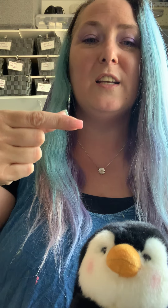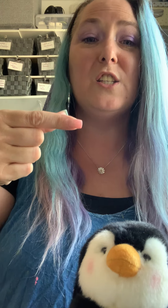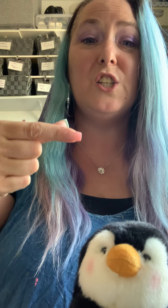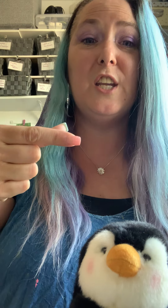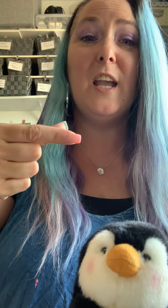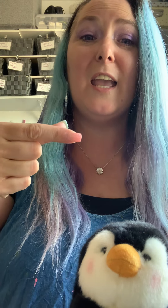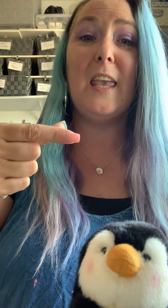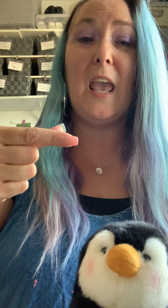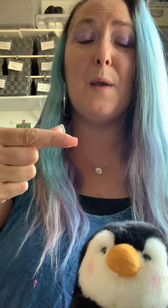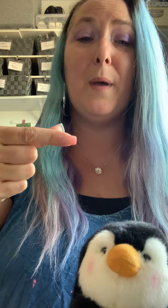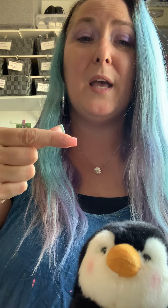G, game, g.